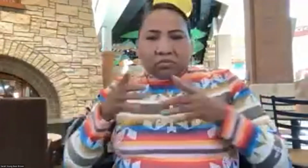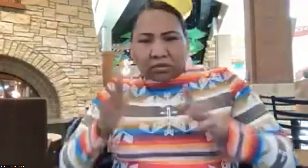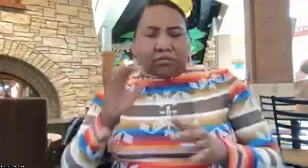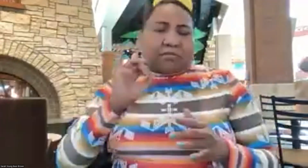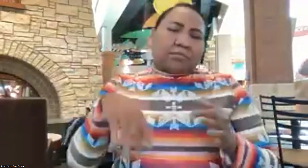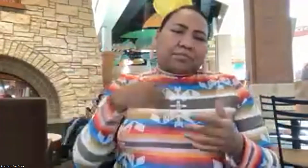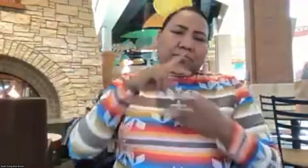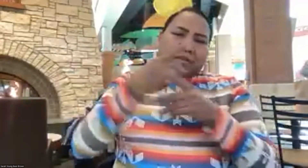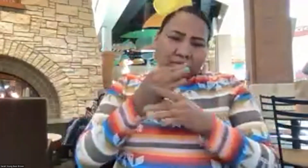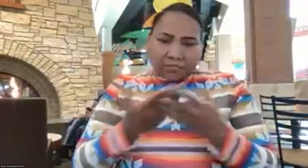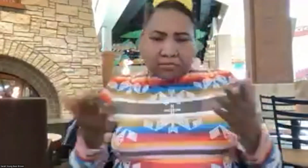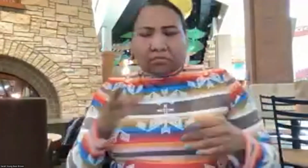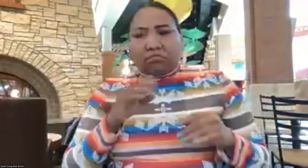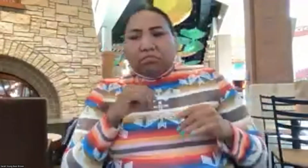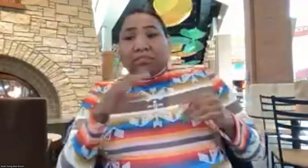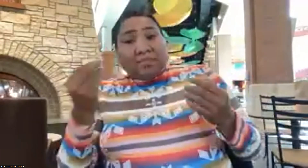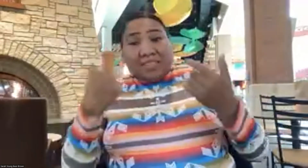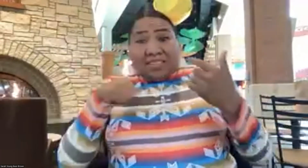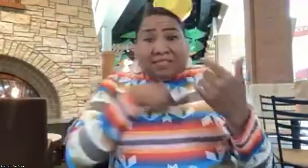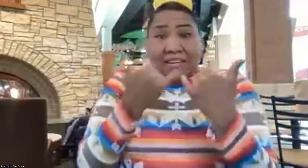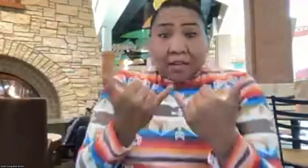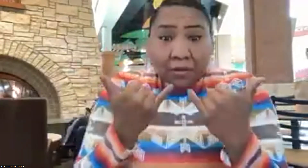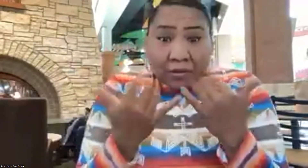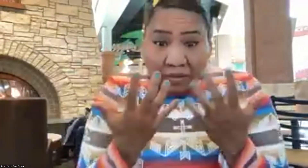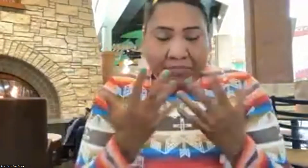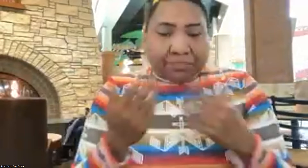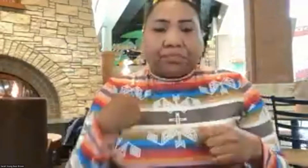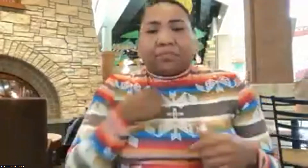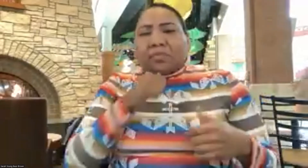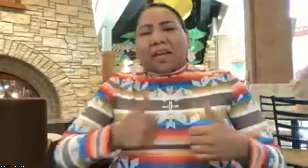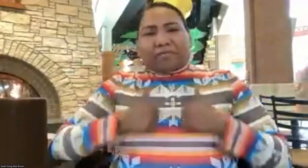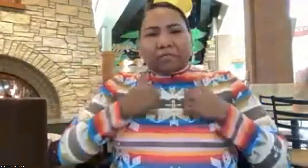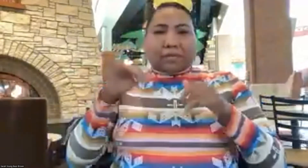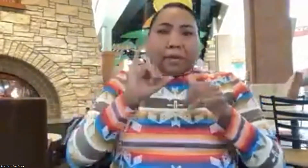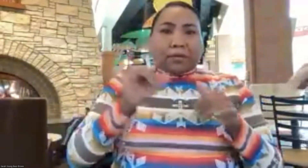seasons. So we have our traditional clothing based on our needs and our customs.